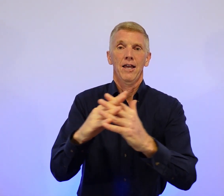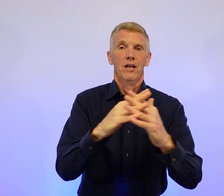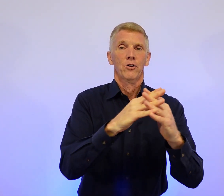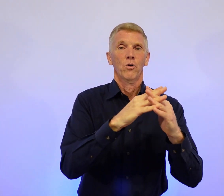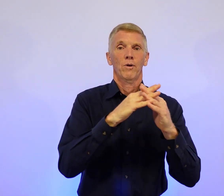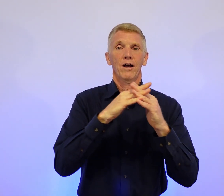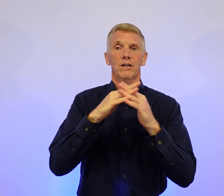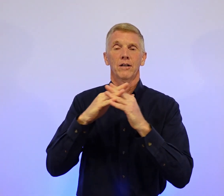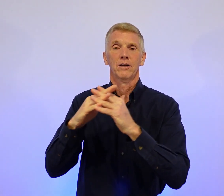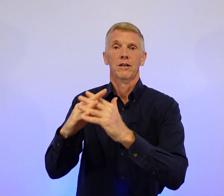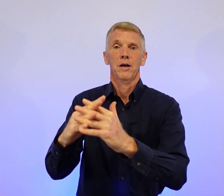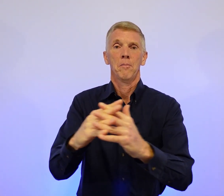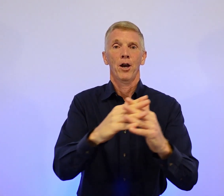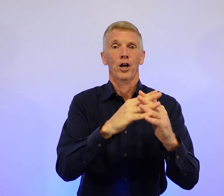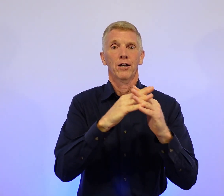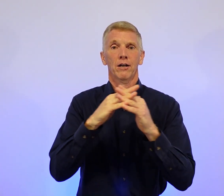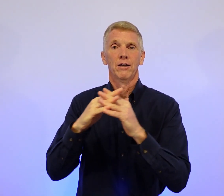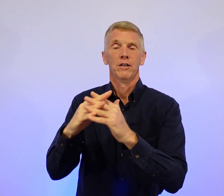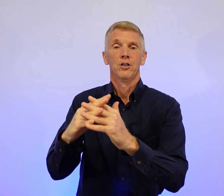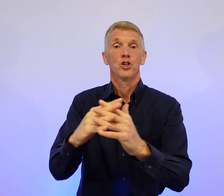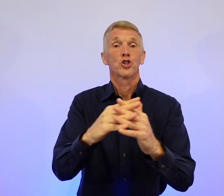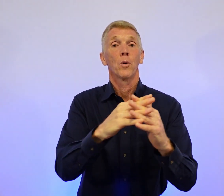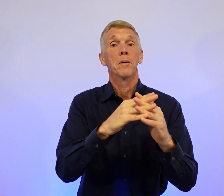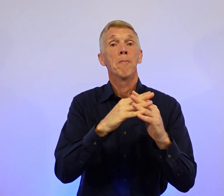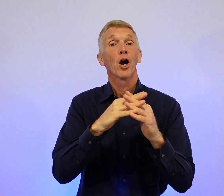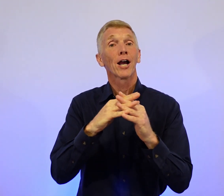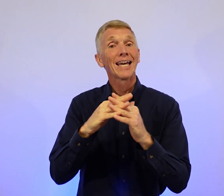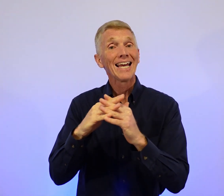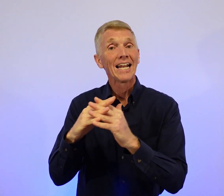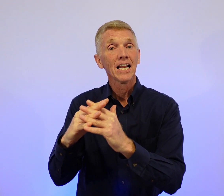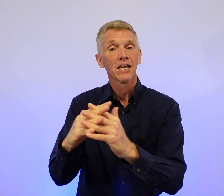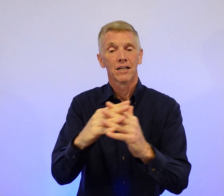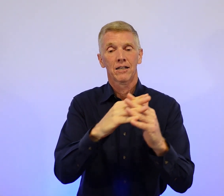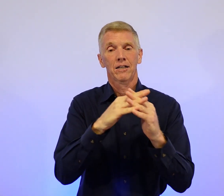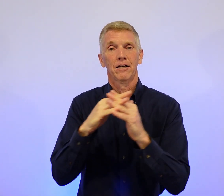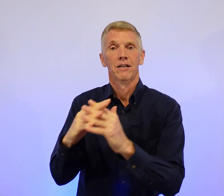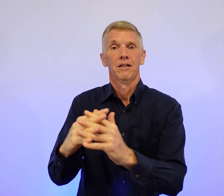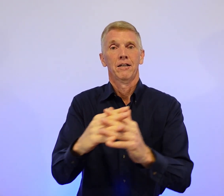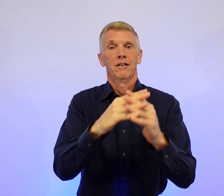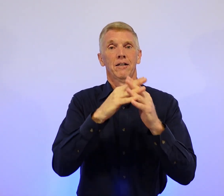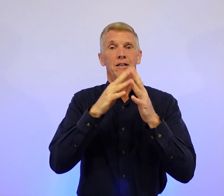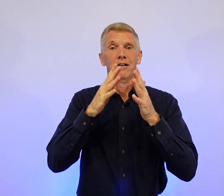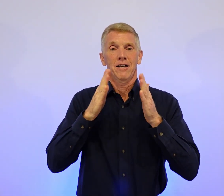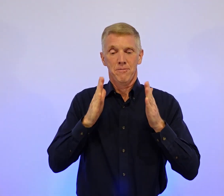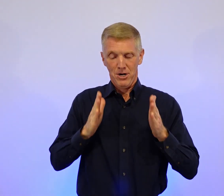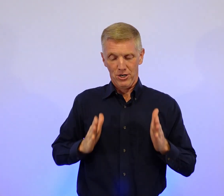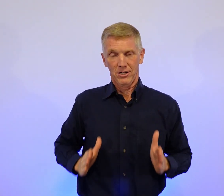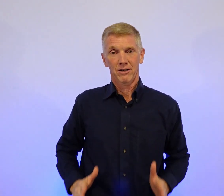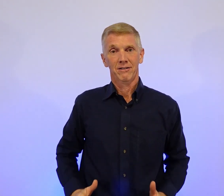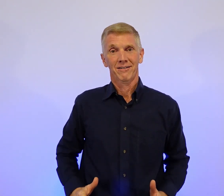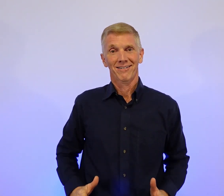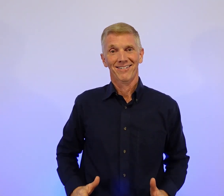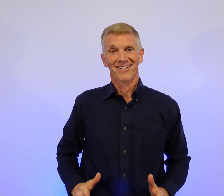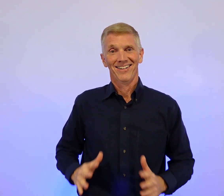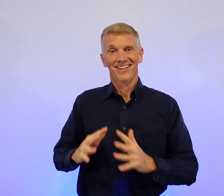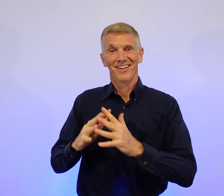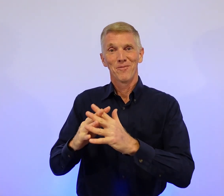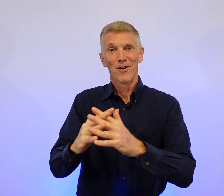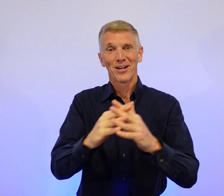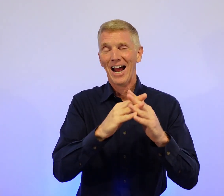Go around. America. So an American. An American. An American. I know